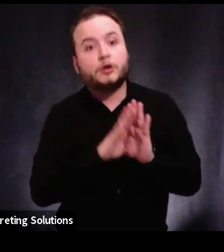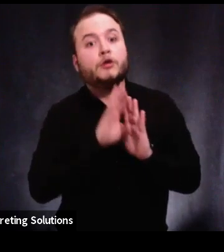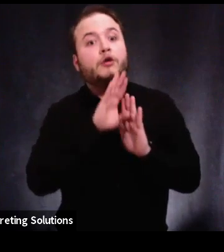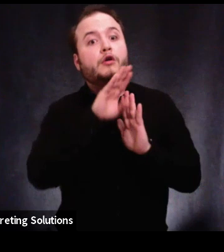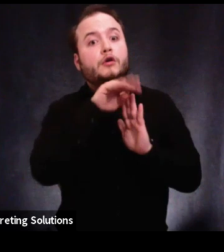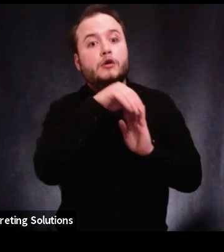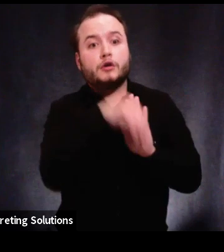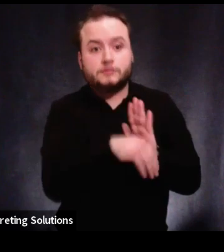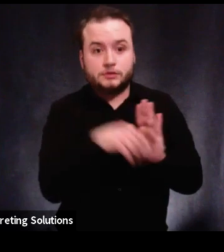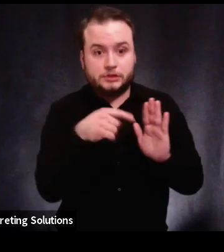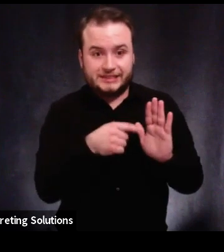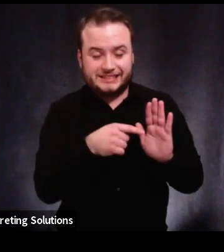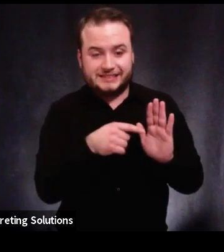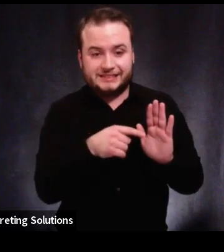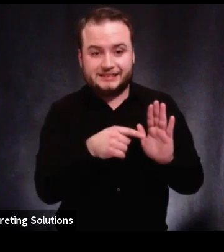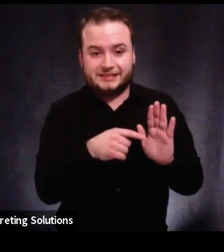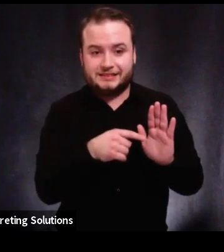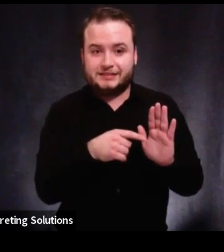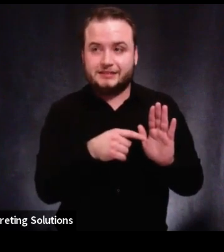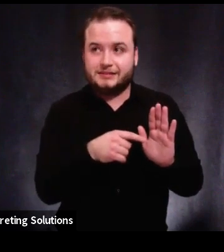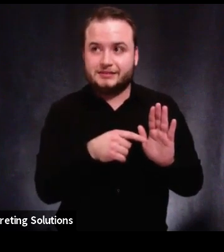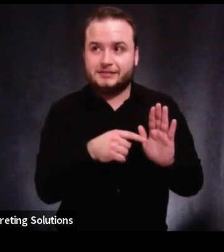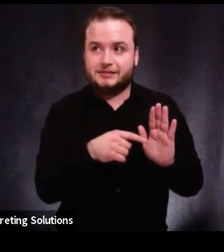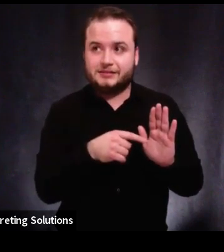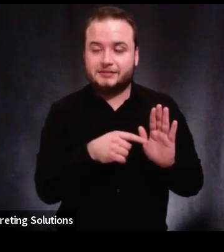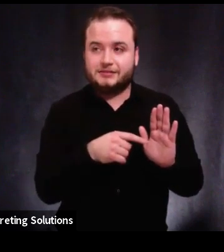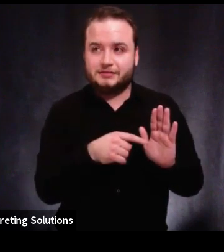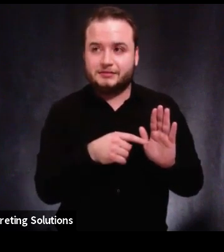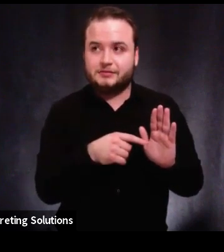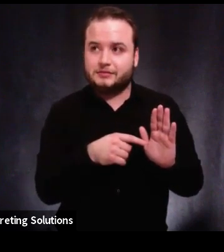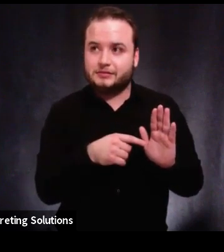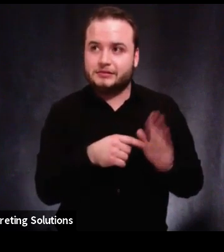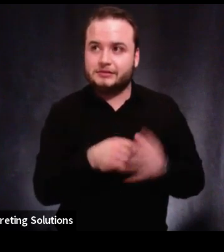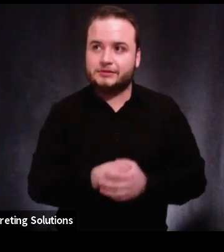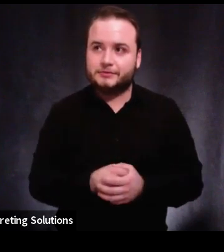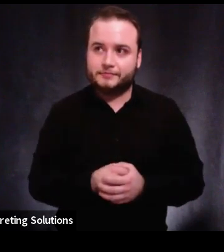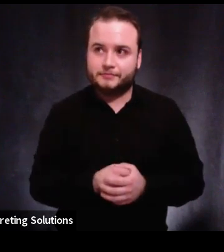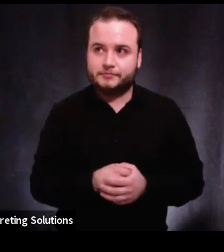even sort of again reminding all of us that these are hypothetical scenarios.